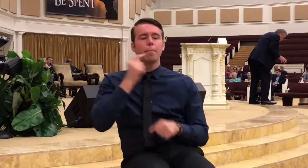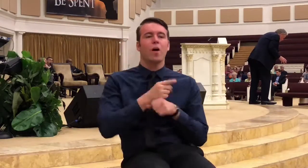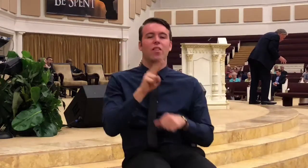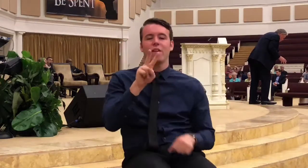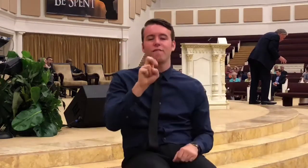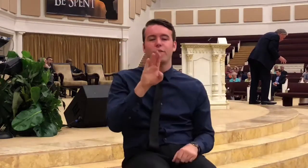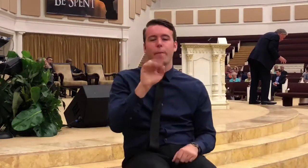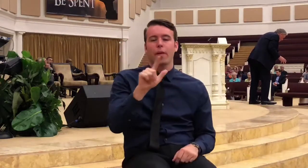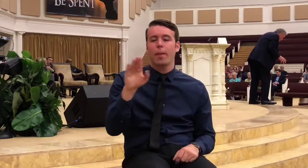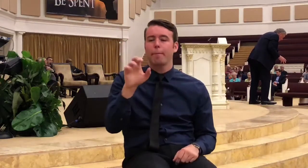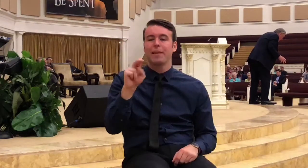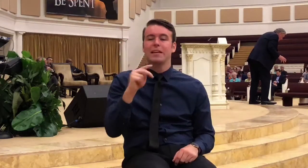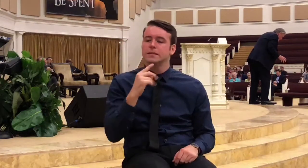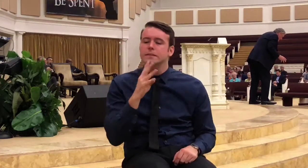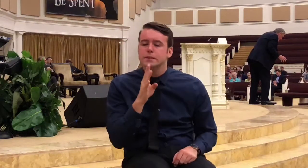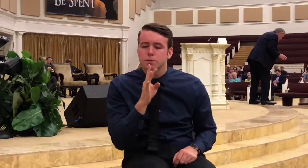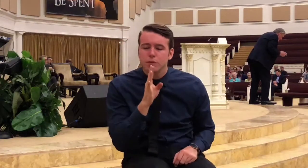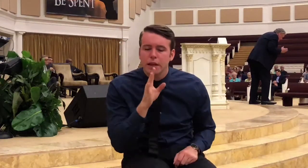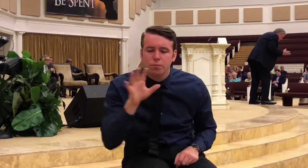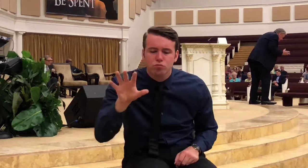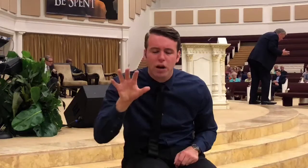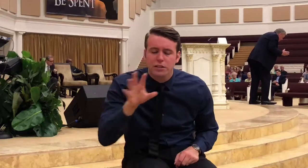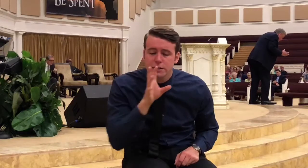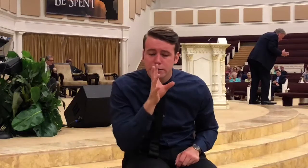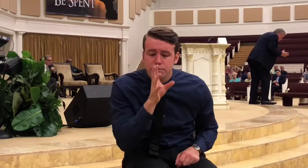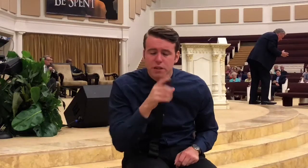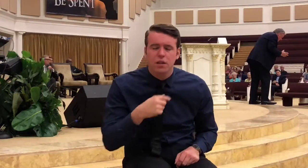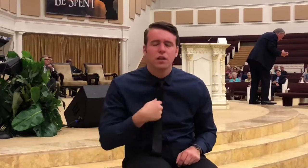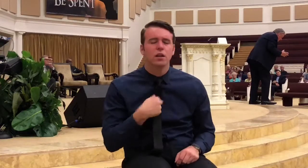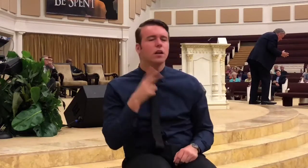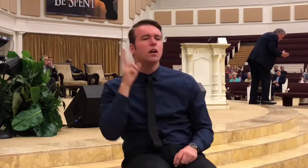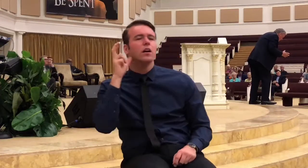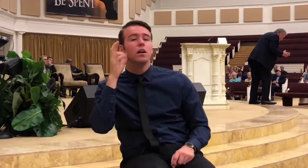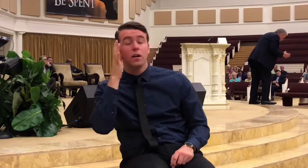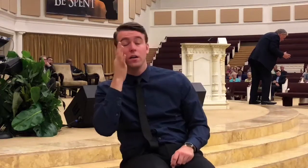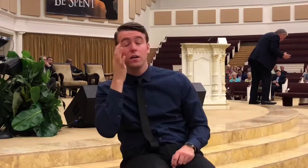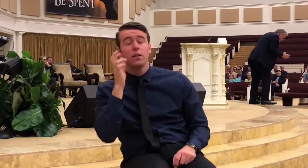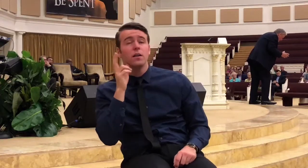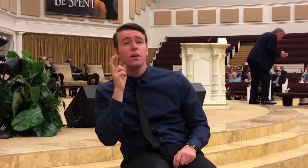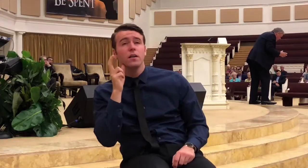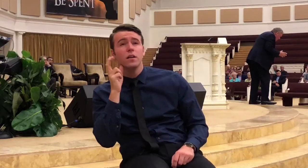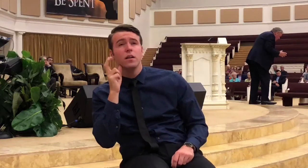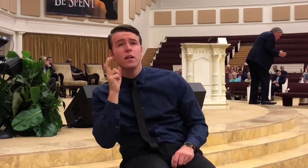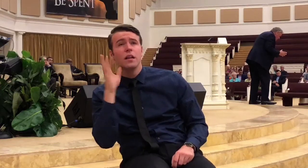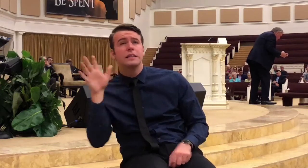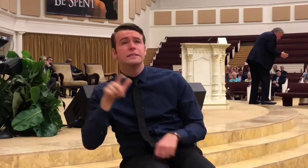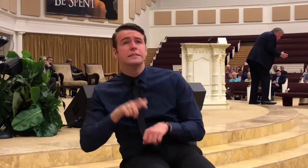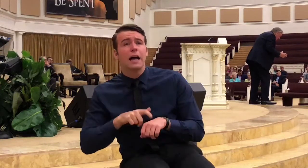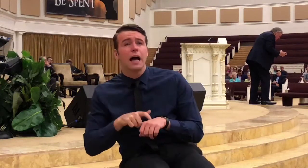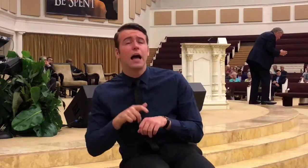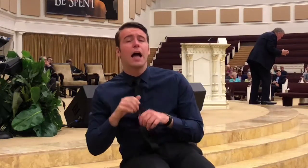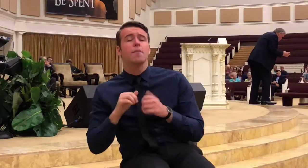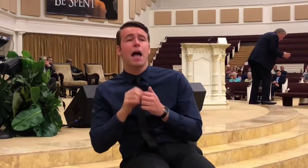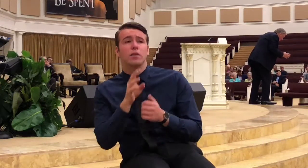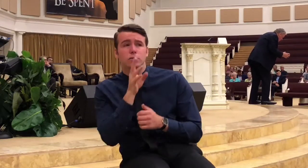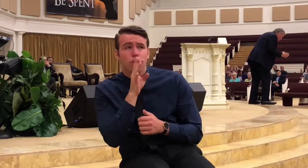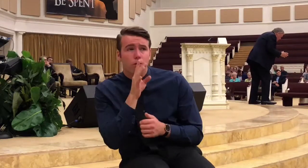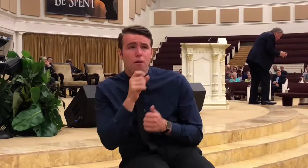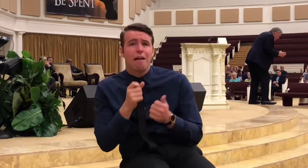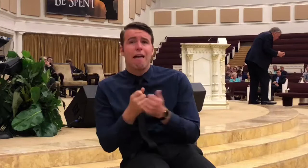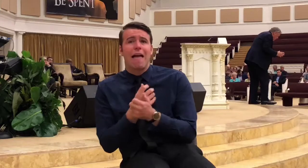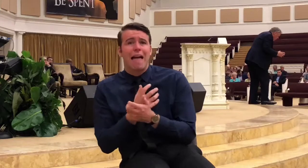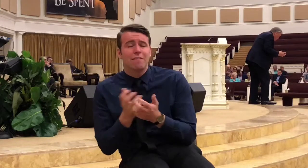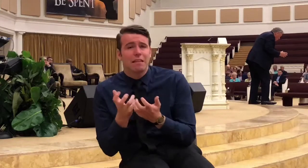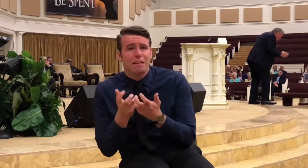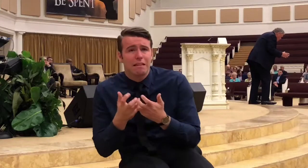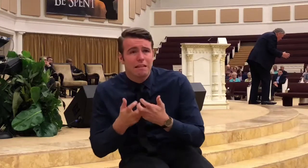saying to these people and sensing what the timing and the rhythm and the alignment with which